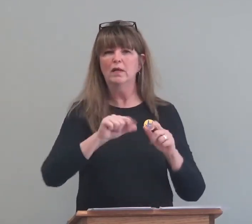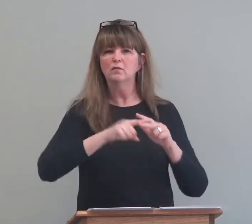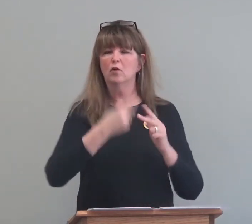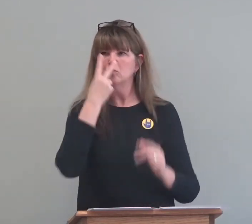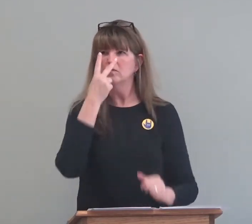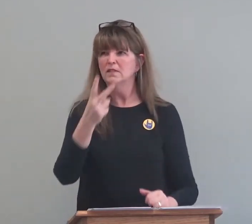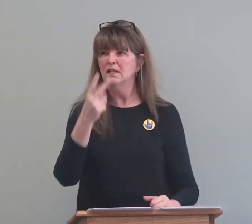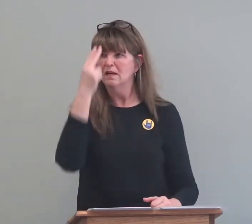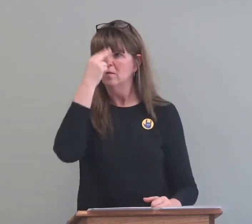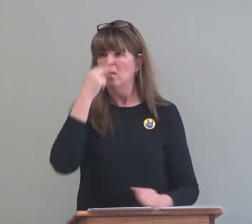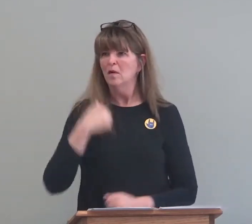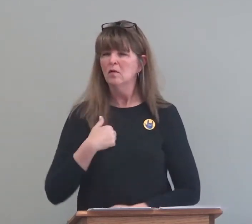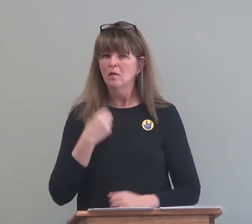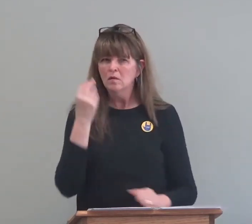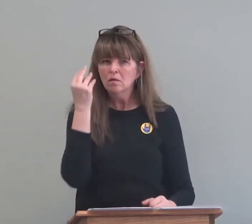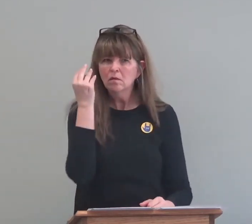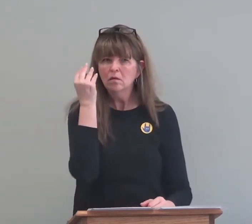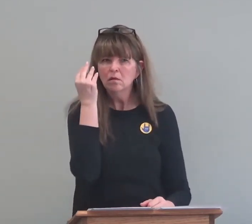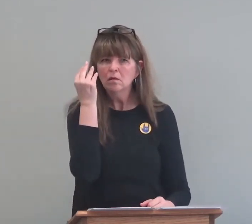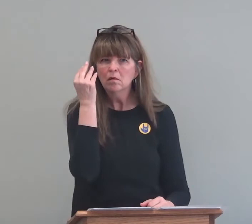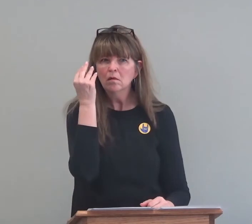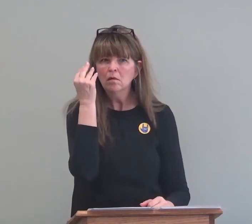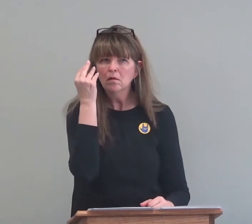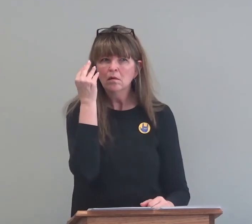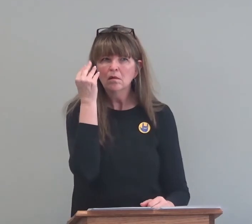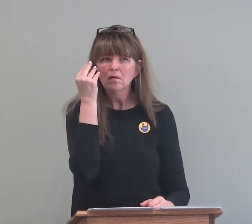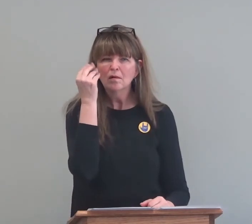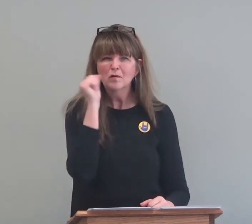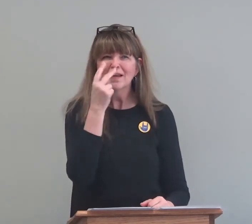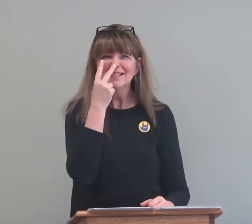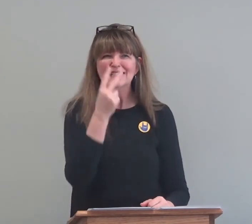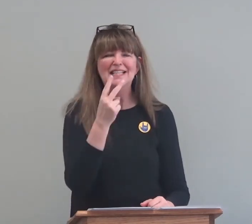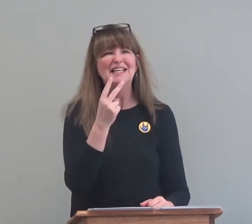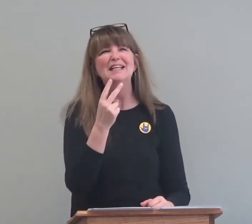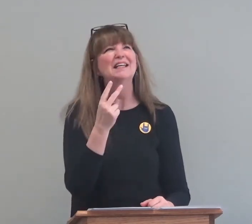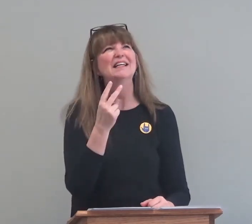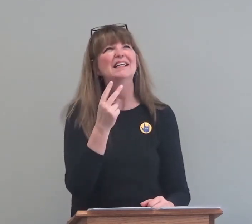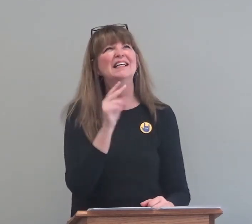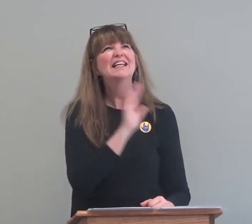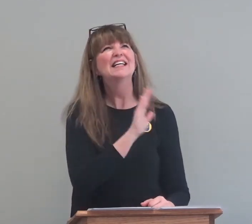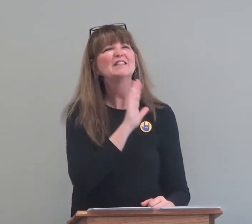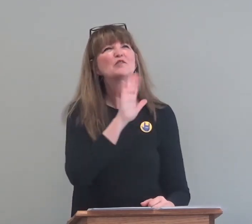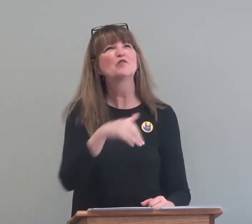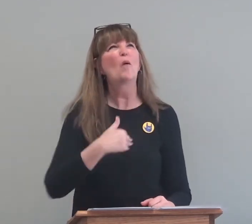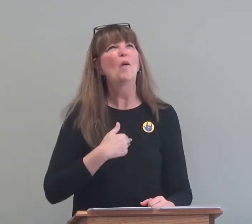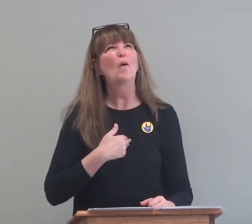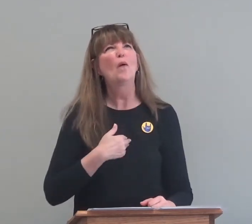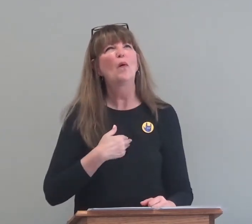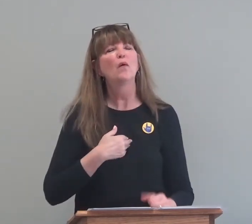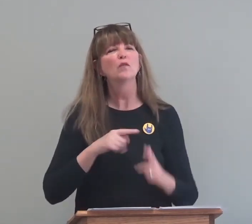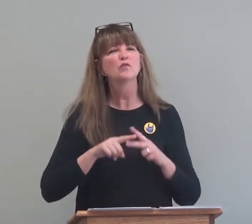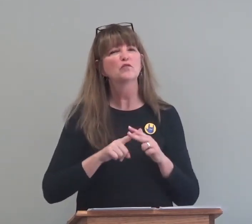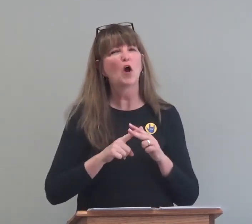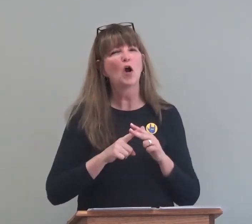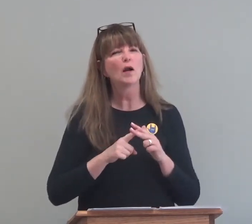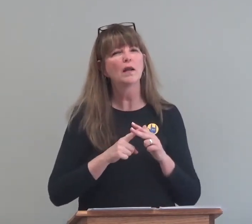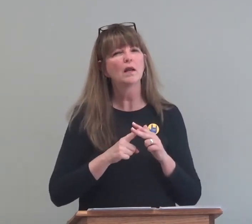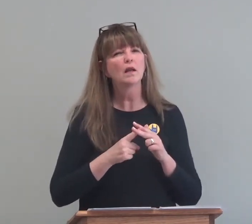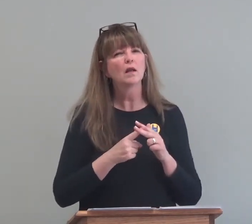So the soldier said, okay, you can see this Roman soldier start to think about, you can start to think, you can see